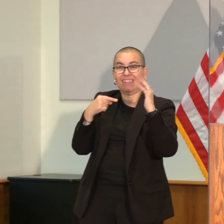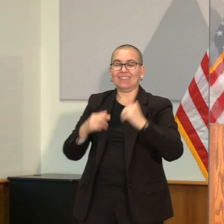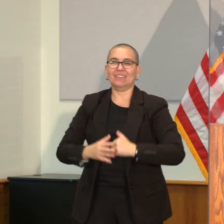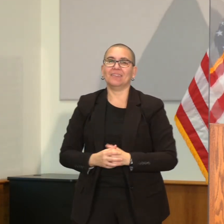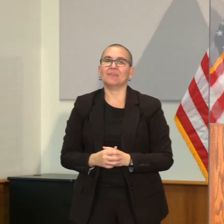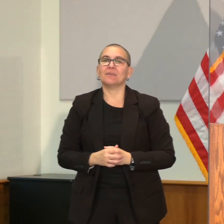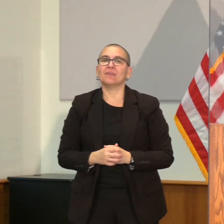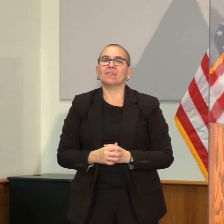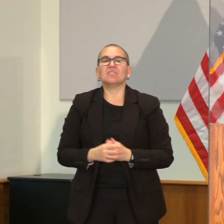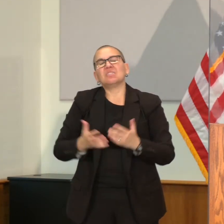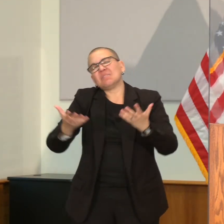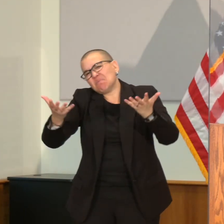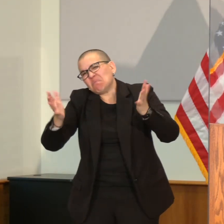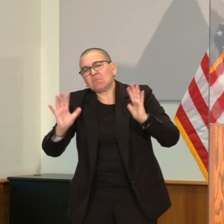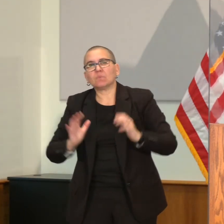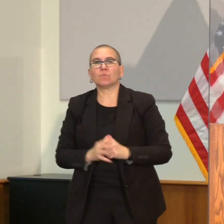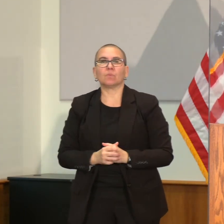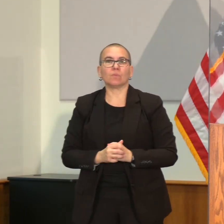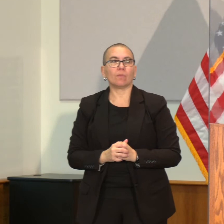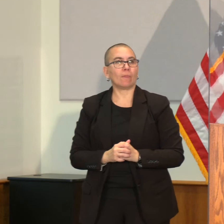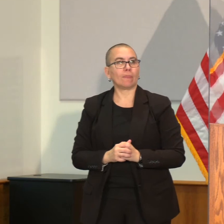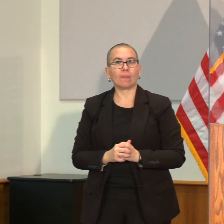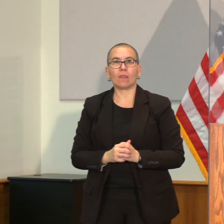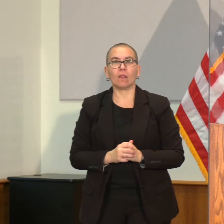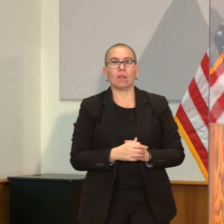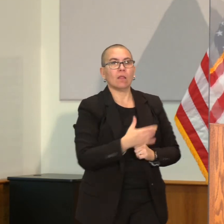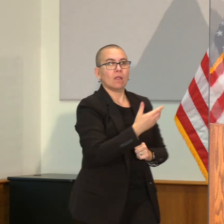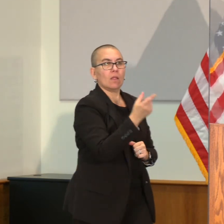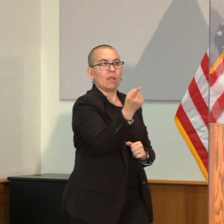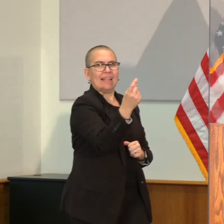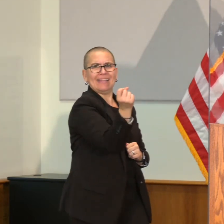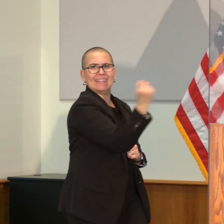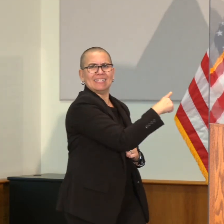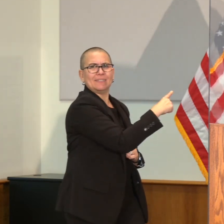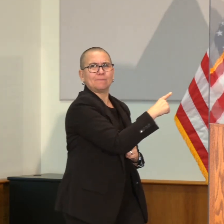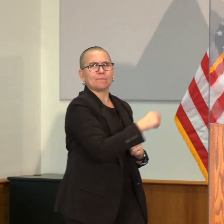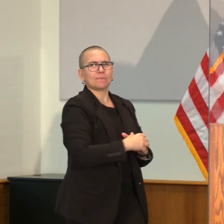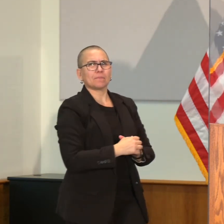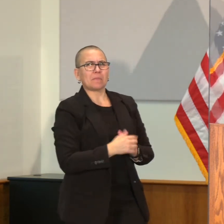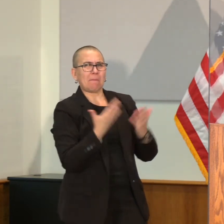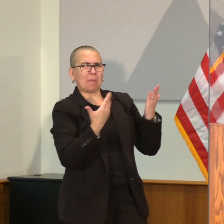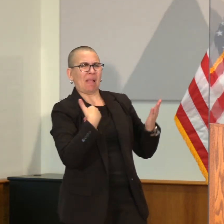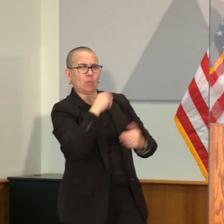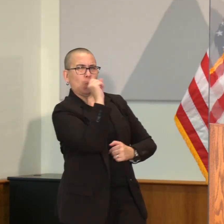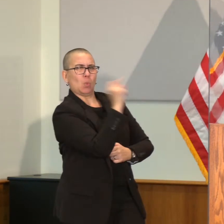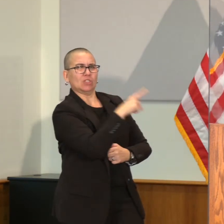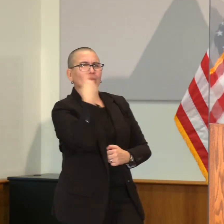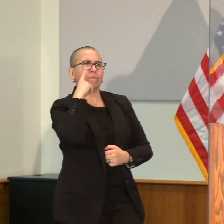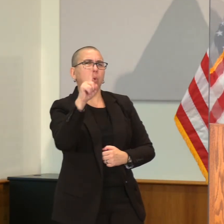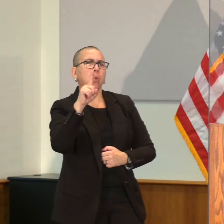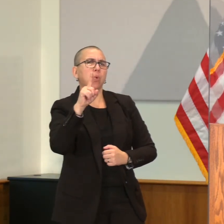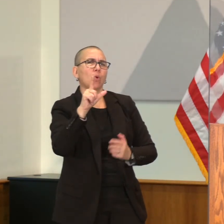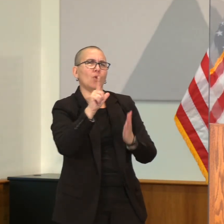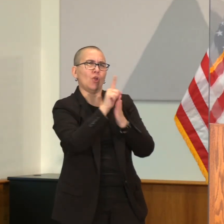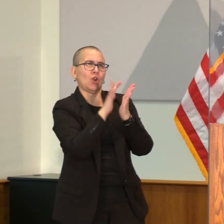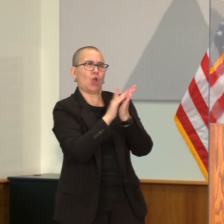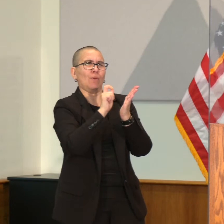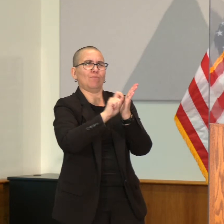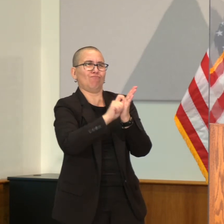guess I'll leave it at that. Governor, or I should say this is maybe a question actually for the lawmakers. I know that the